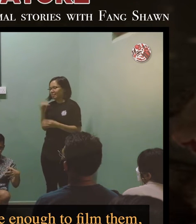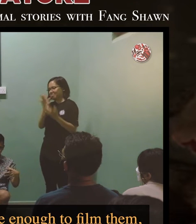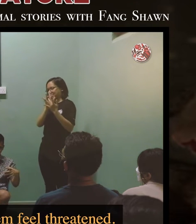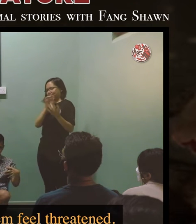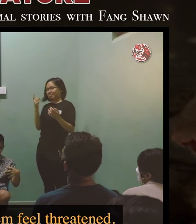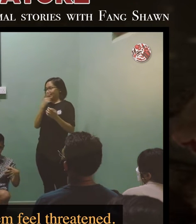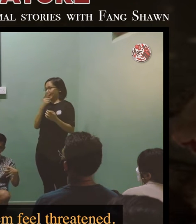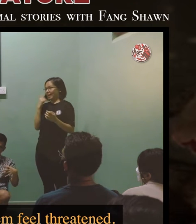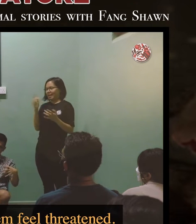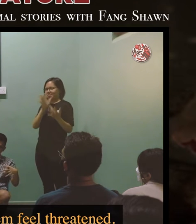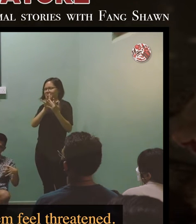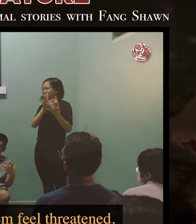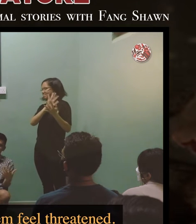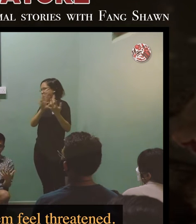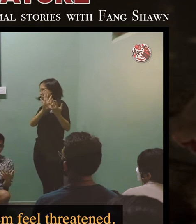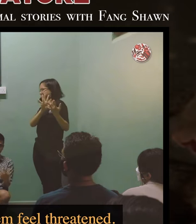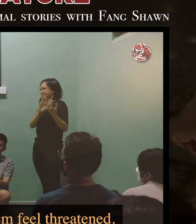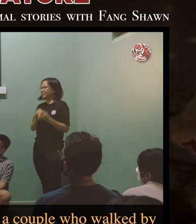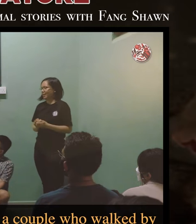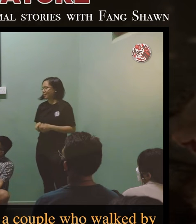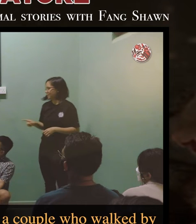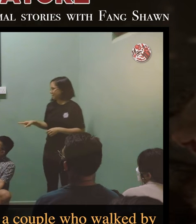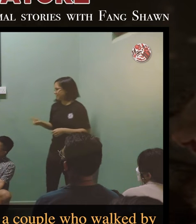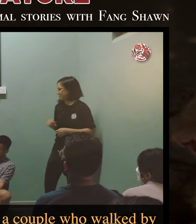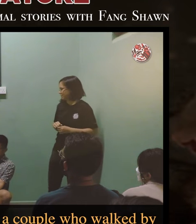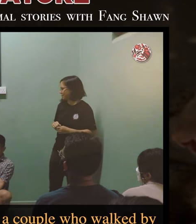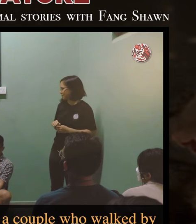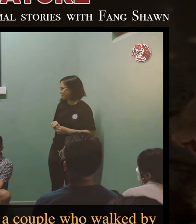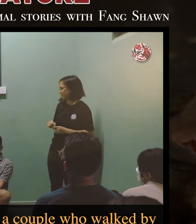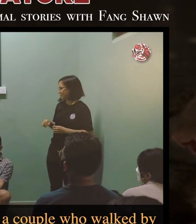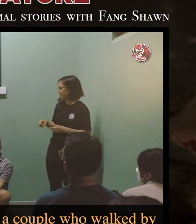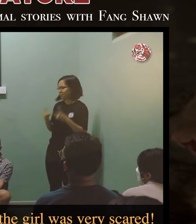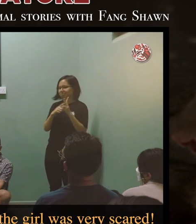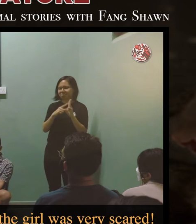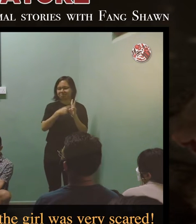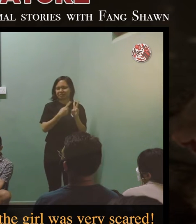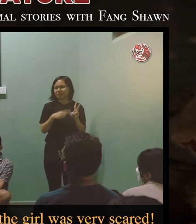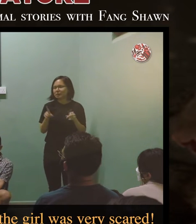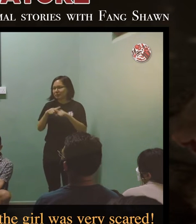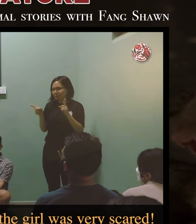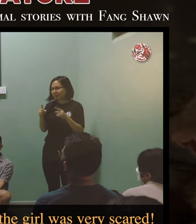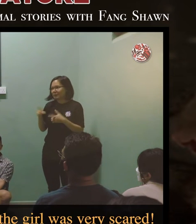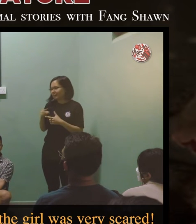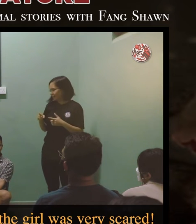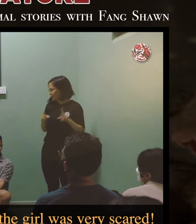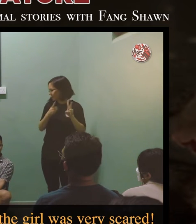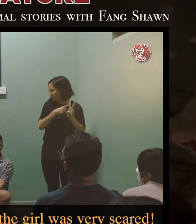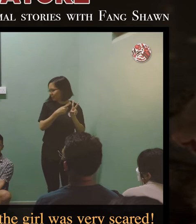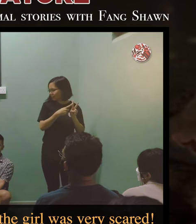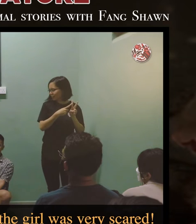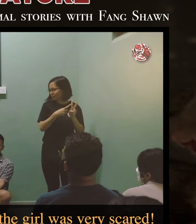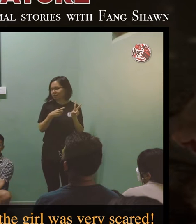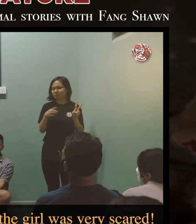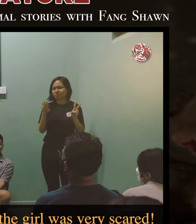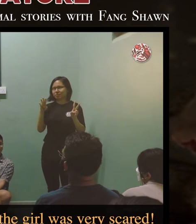to film them, but also to not make them feel threatened. But as you can see, there was a couple who walked by, and if I remember correctly, the girl